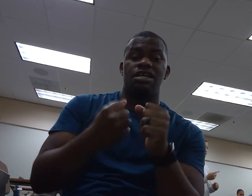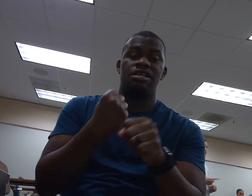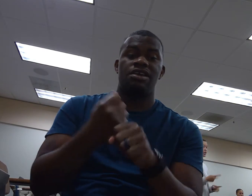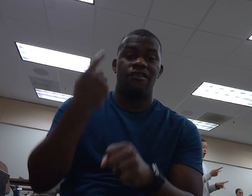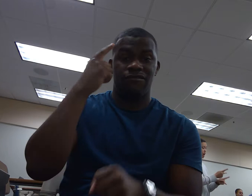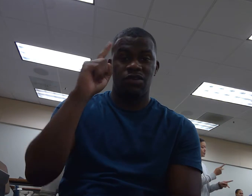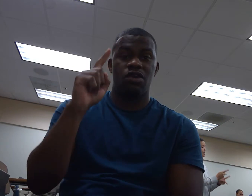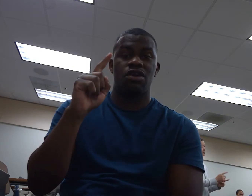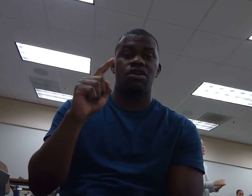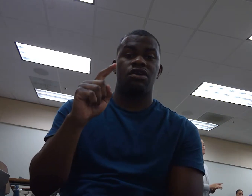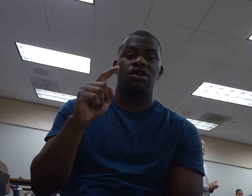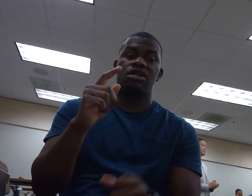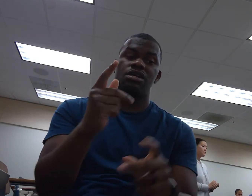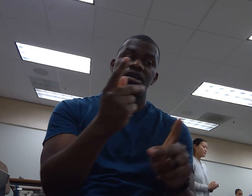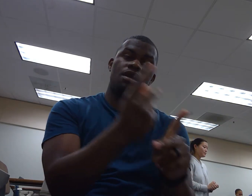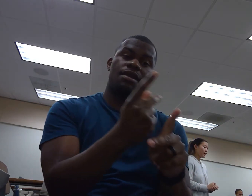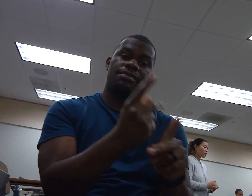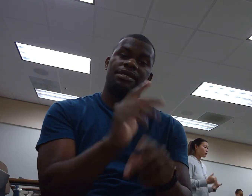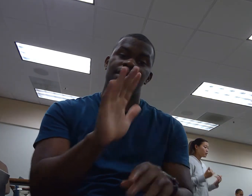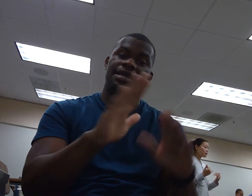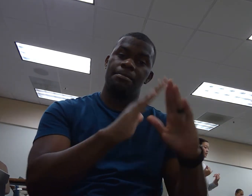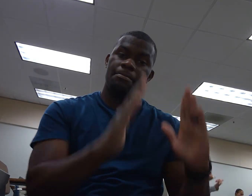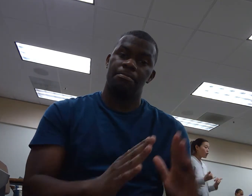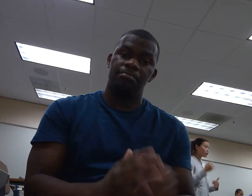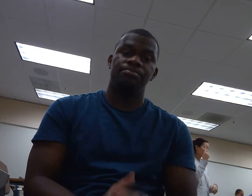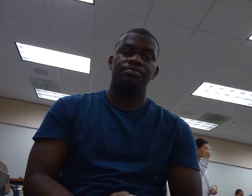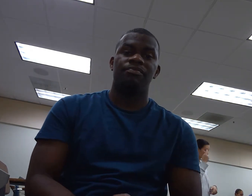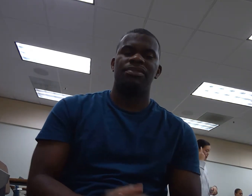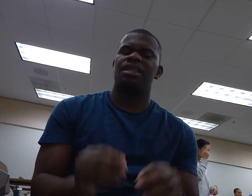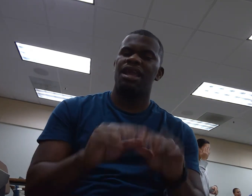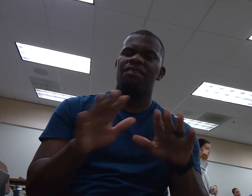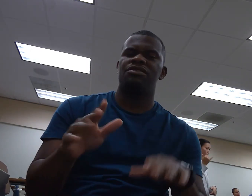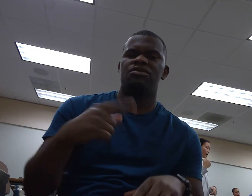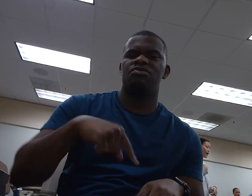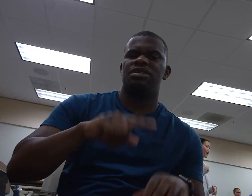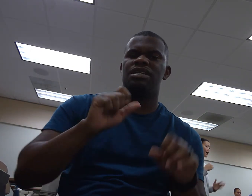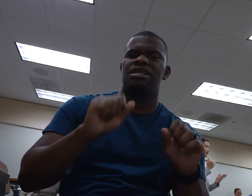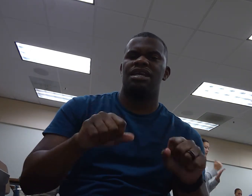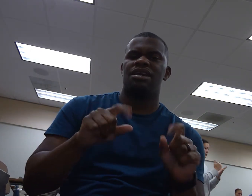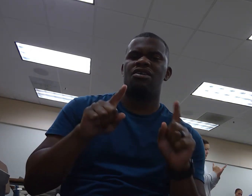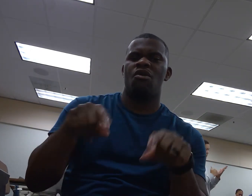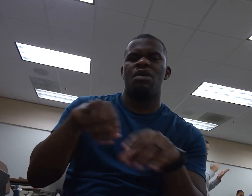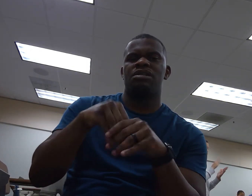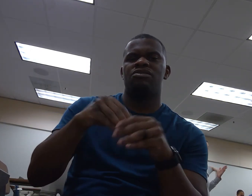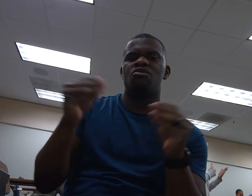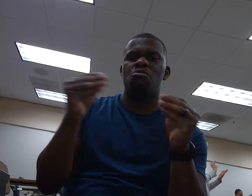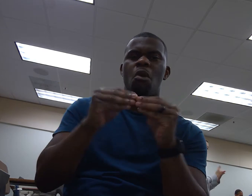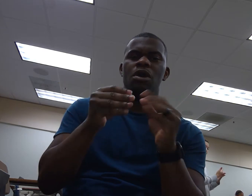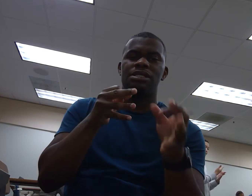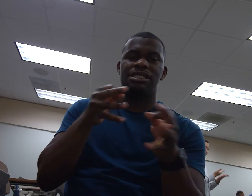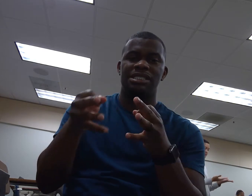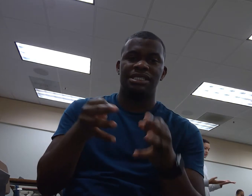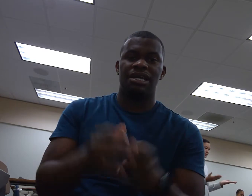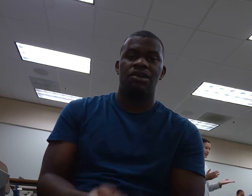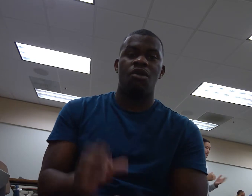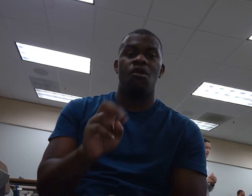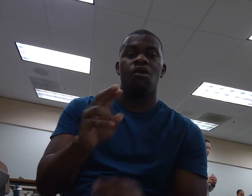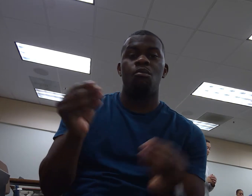Now, the reason why I listed all of these things, and obviously we could go into more depth and more detail and think about other things and are more particular to different